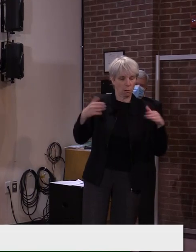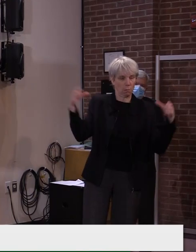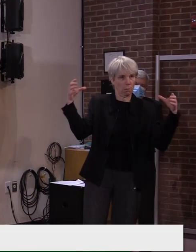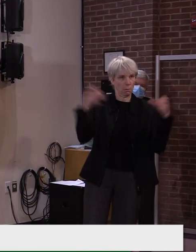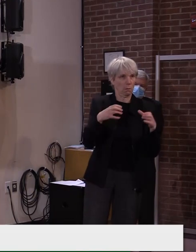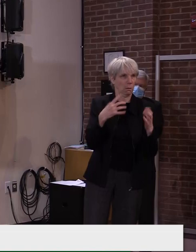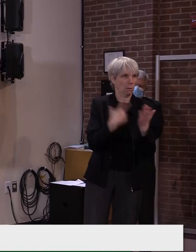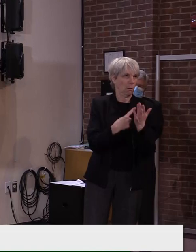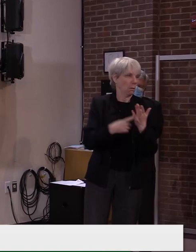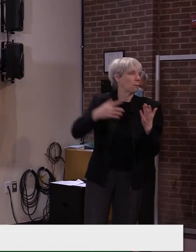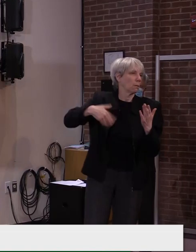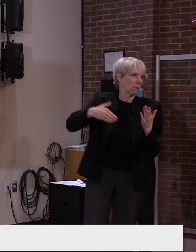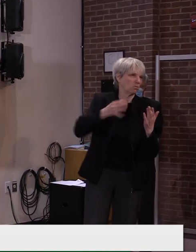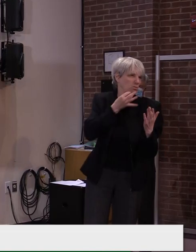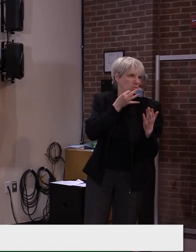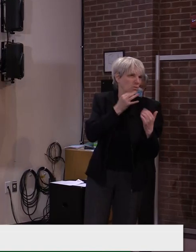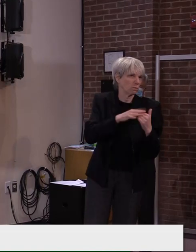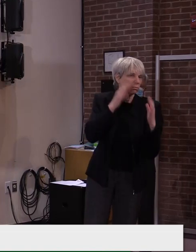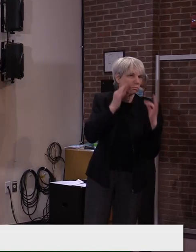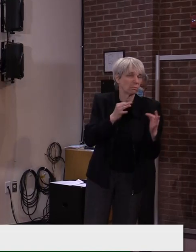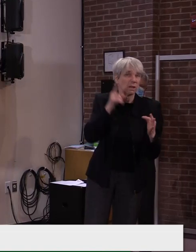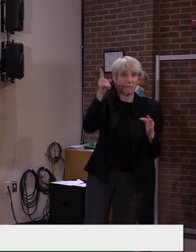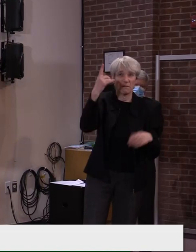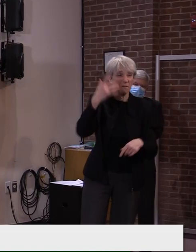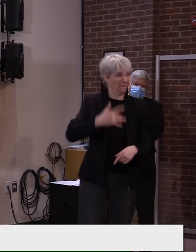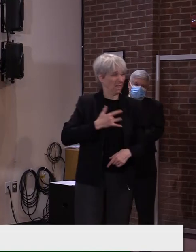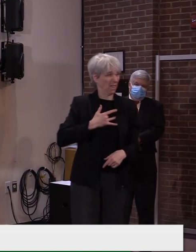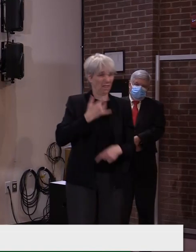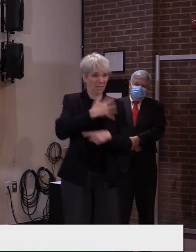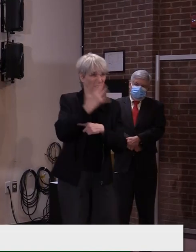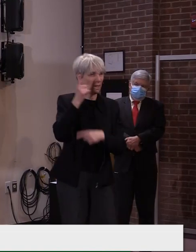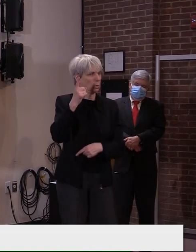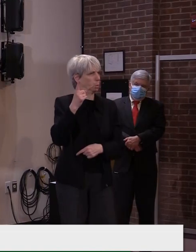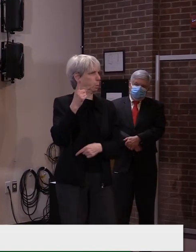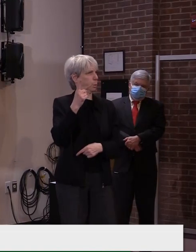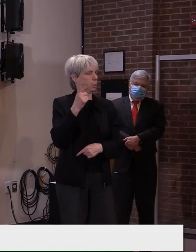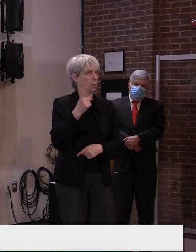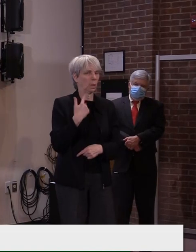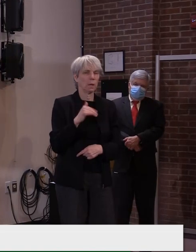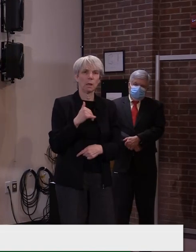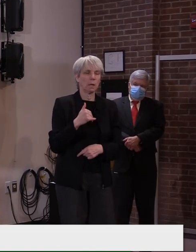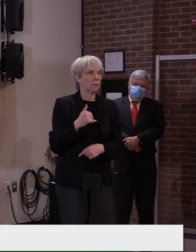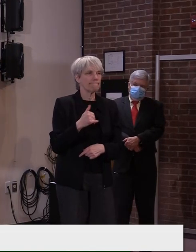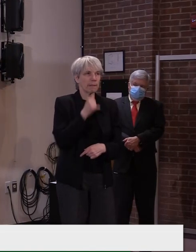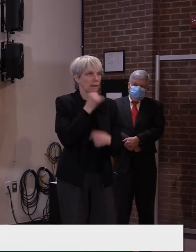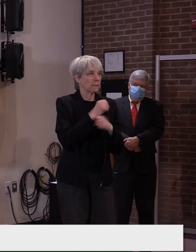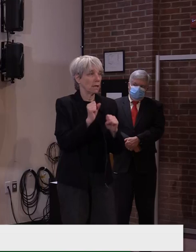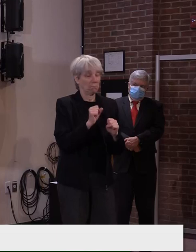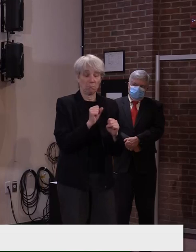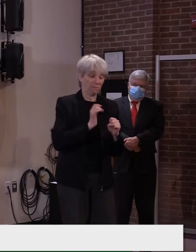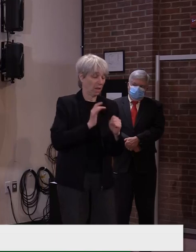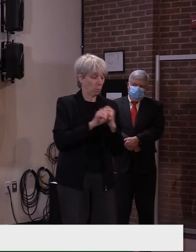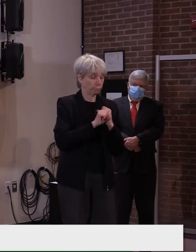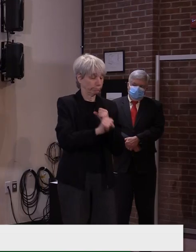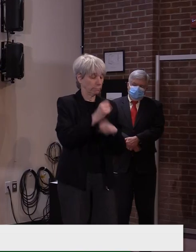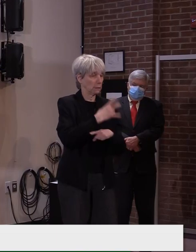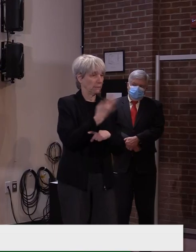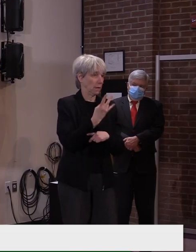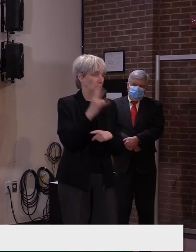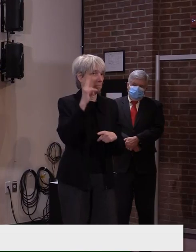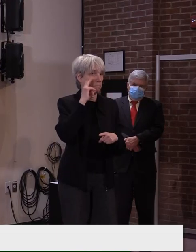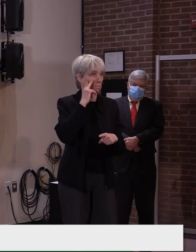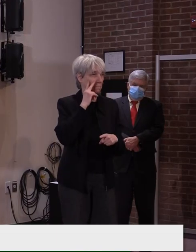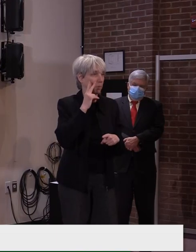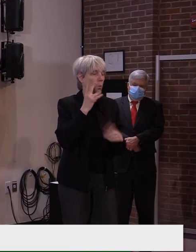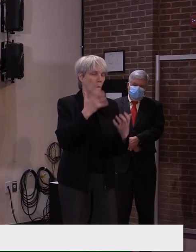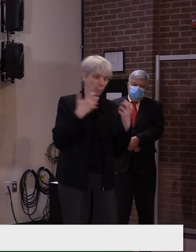that. But we may come up with our own version of the CDC guidance that we think might be more appropriate